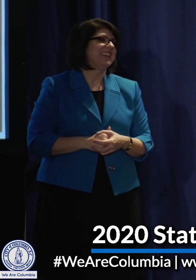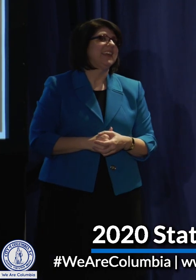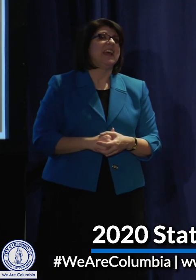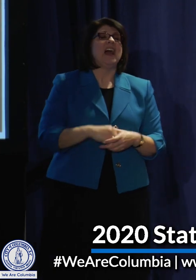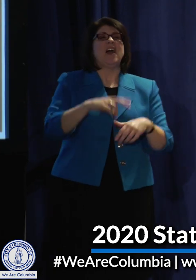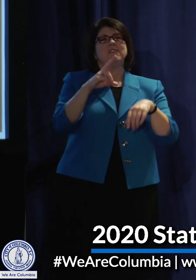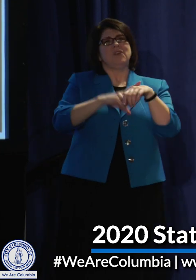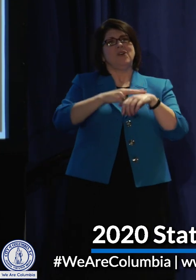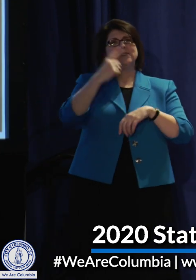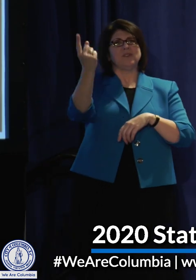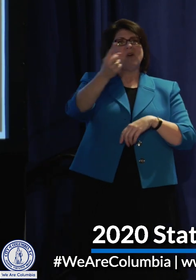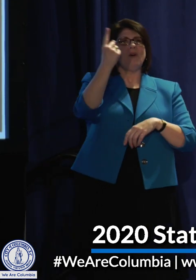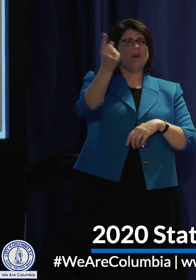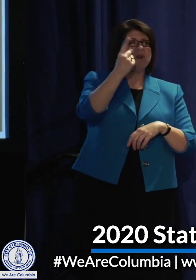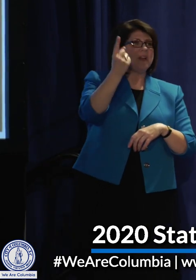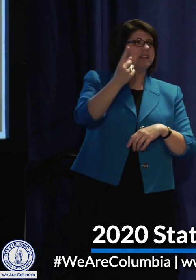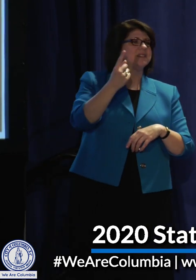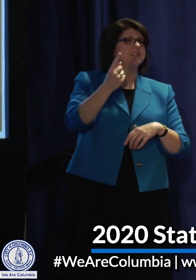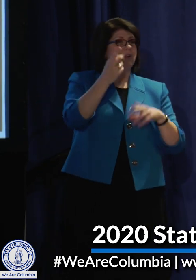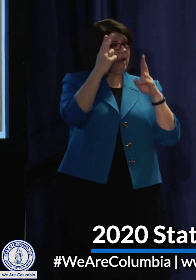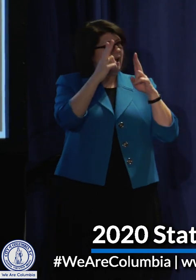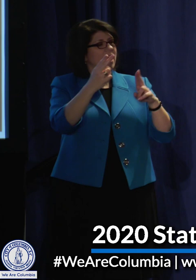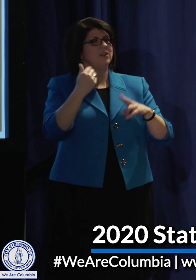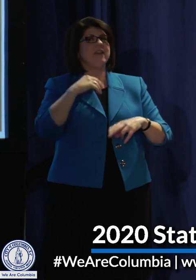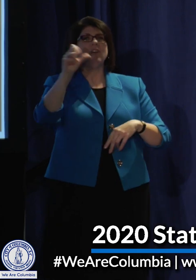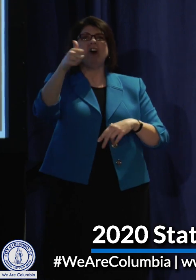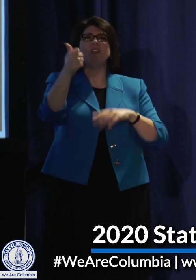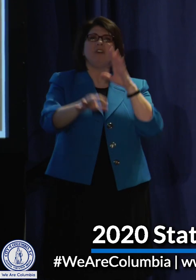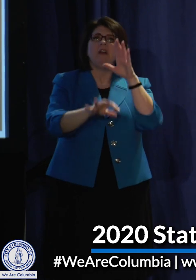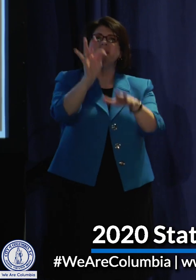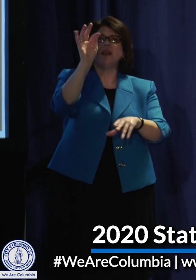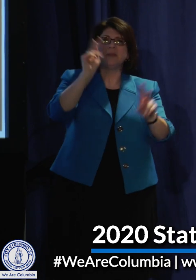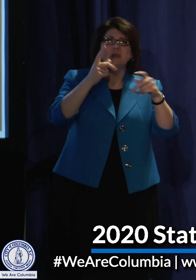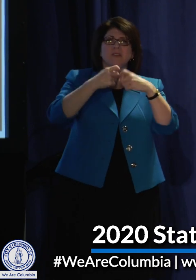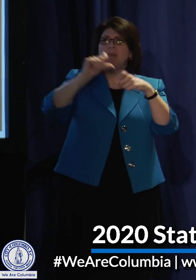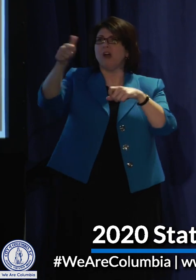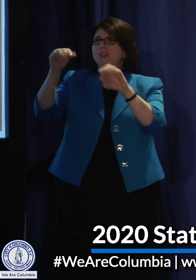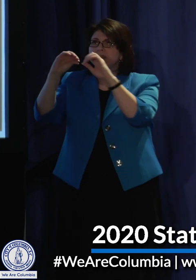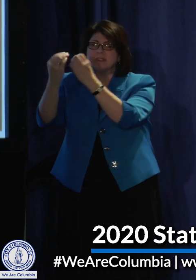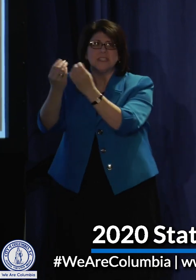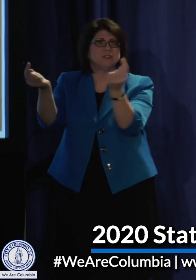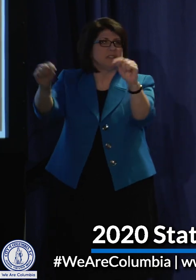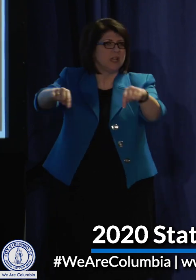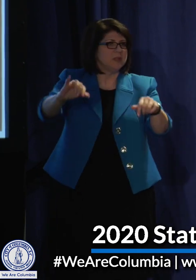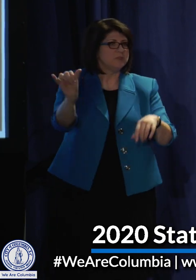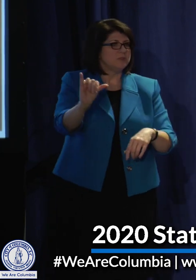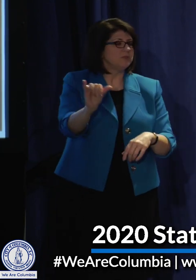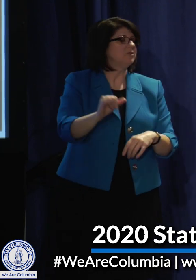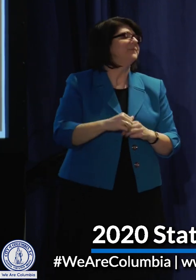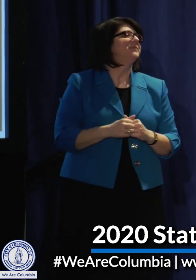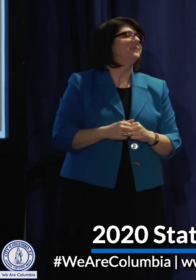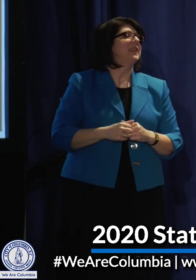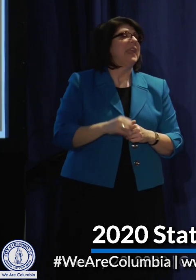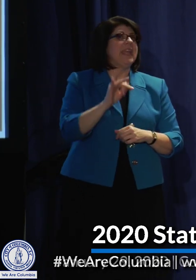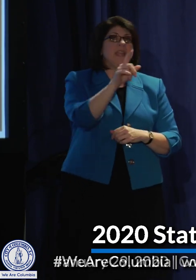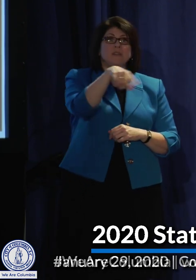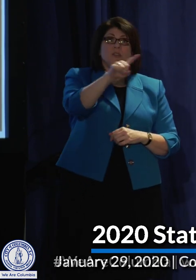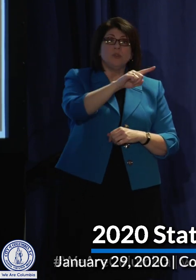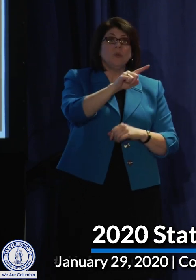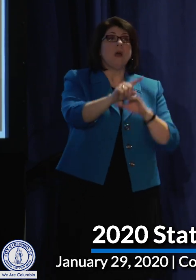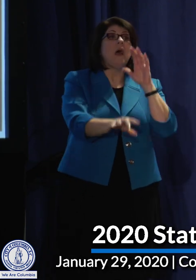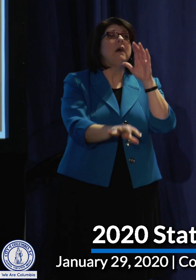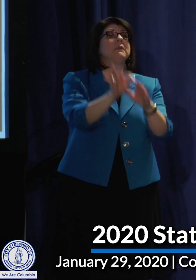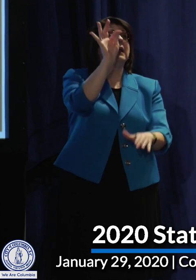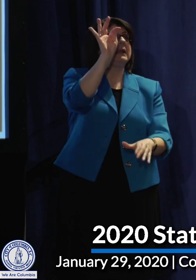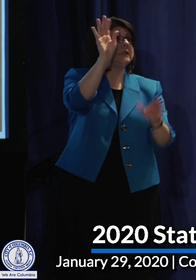Of course, we always have and are honored to have other elected officials from other entities in our community who are in attendance. If you are an